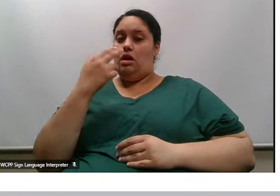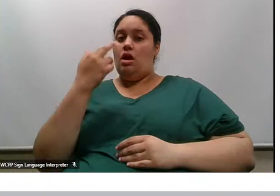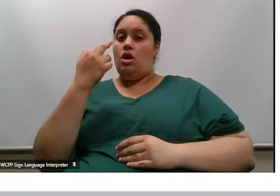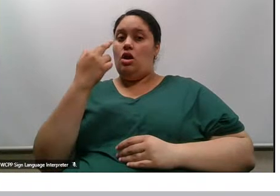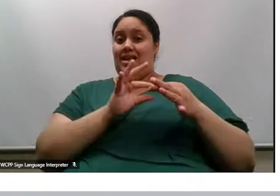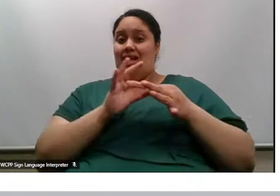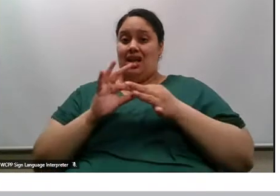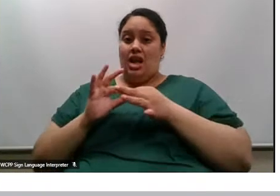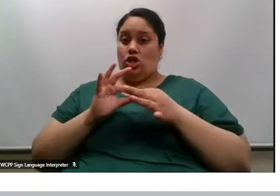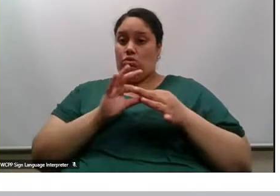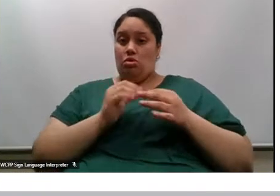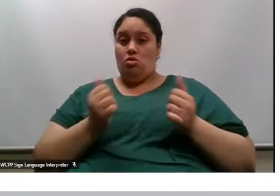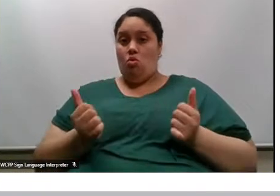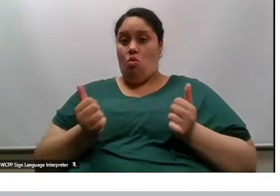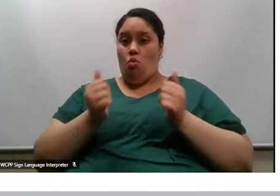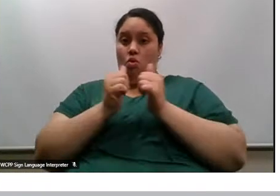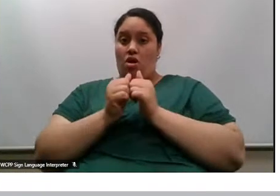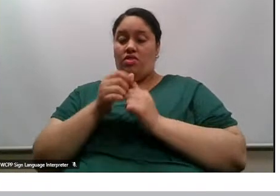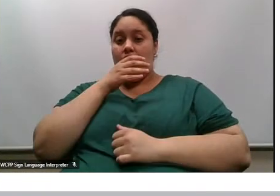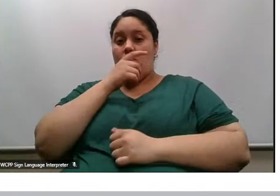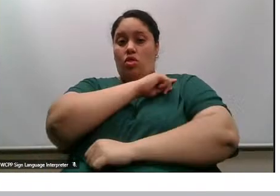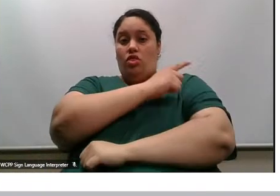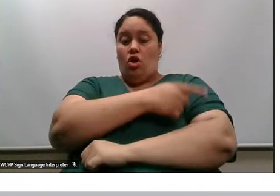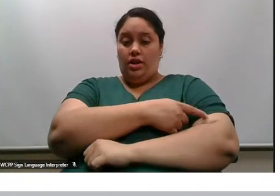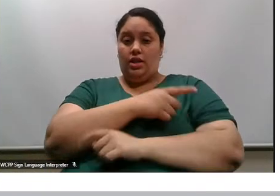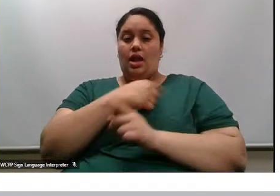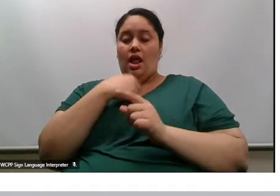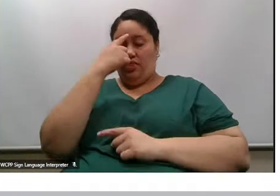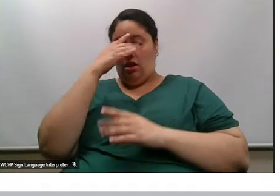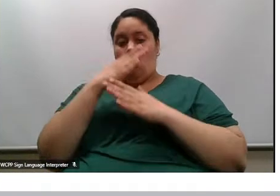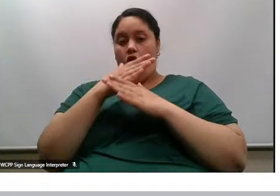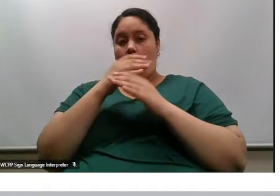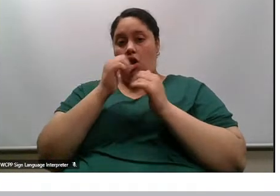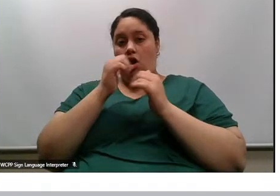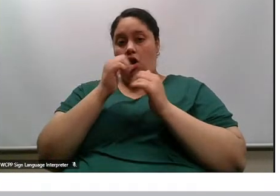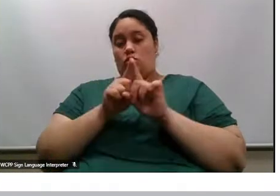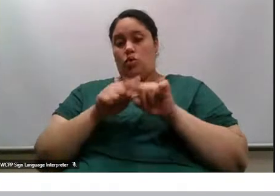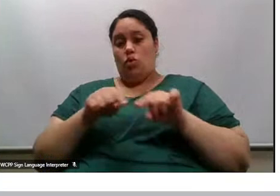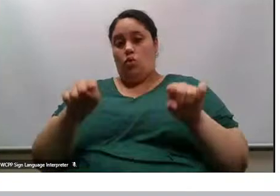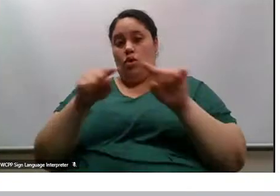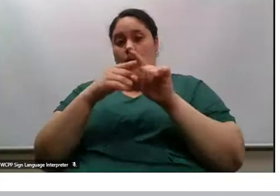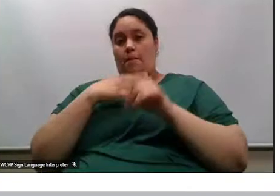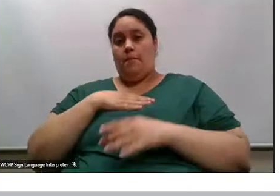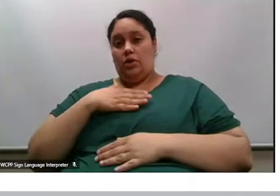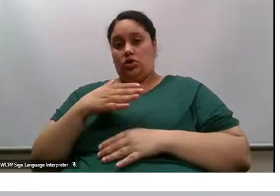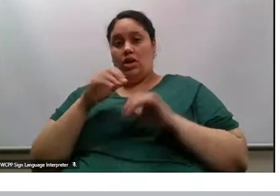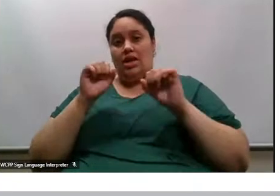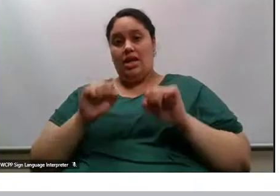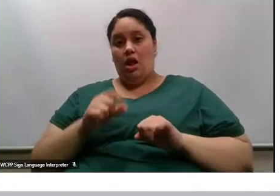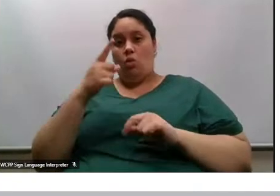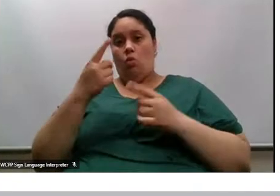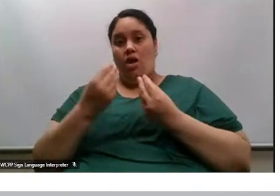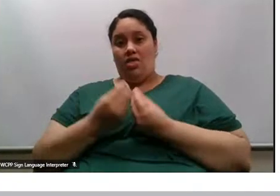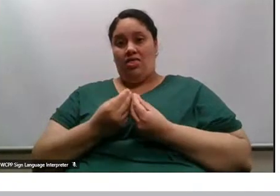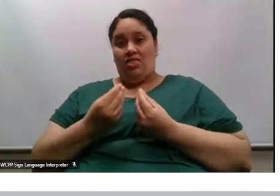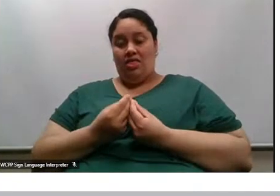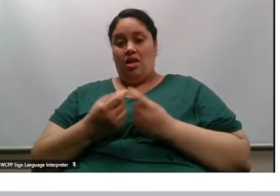engagement with the Liquor Authority, and I think colleagues will be able to appreciate, the one factor is that of the